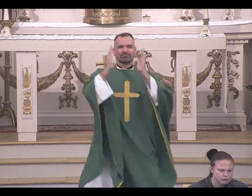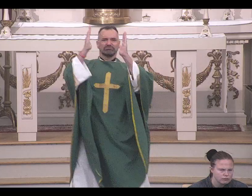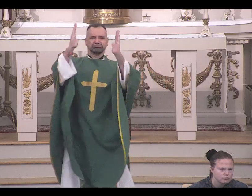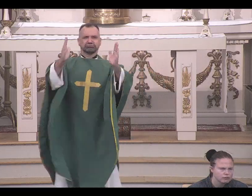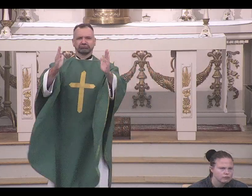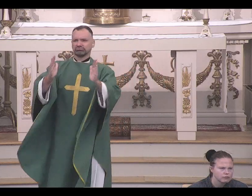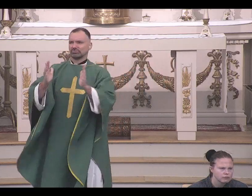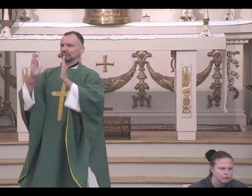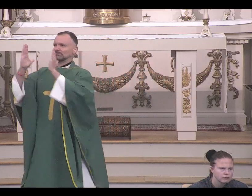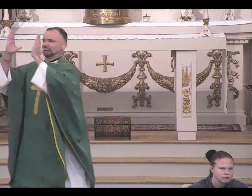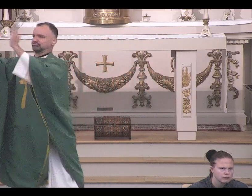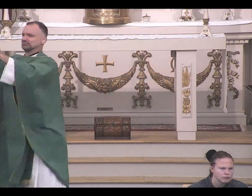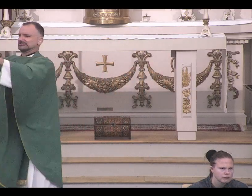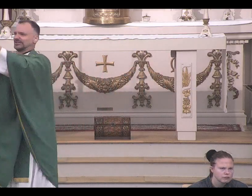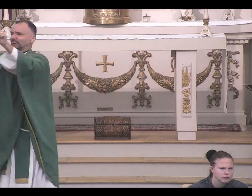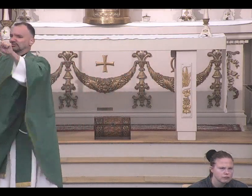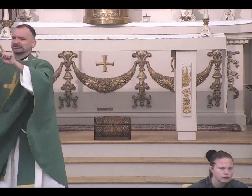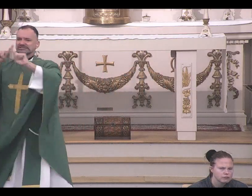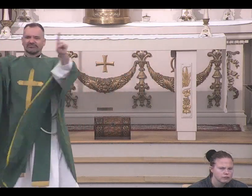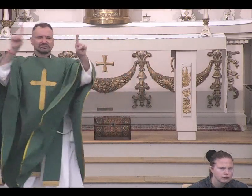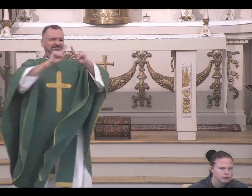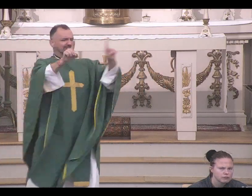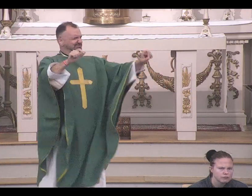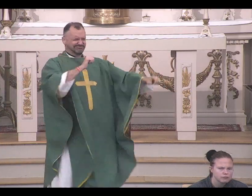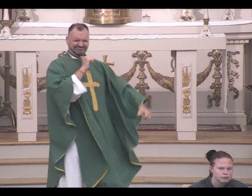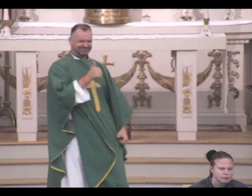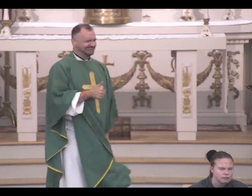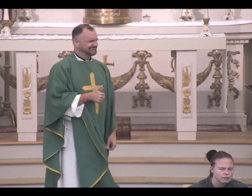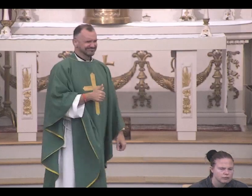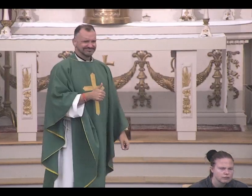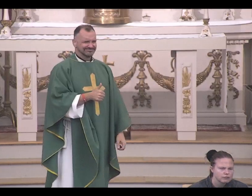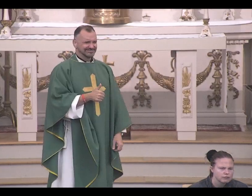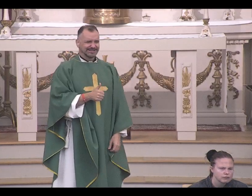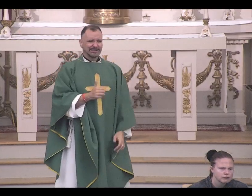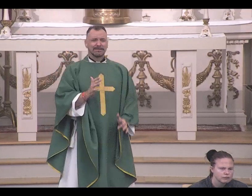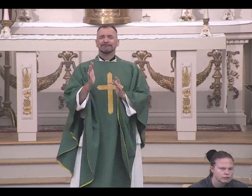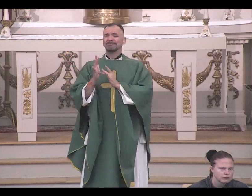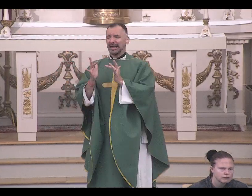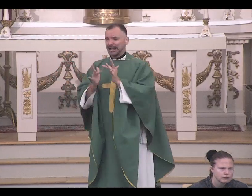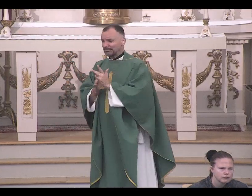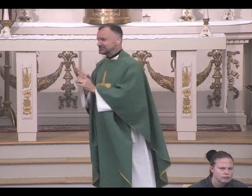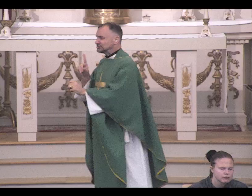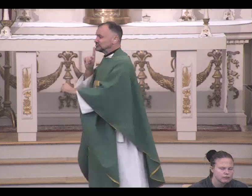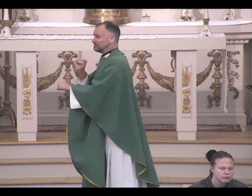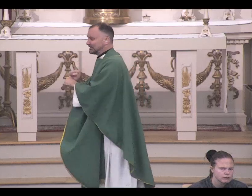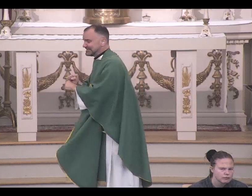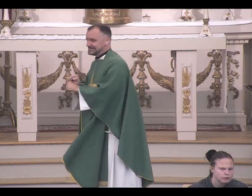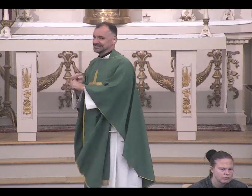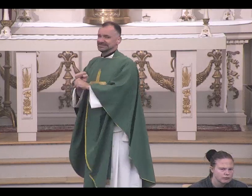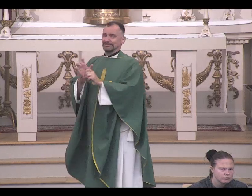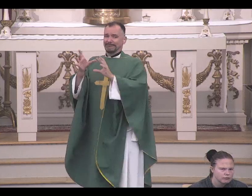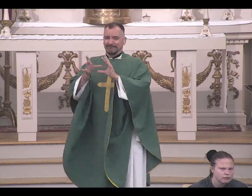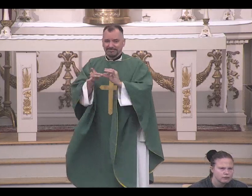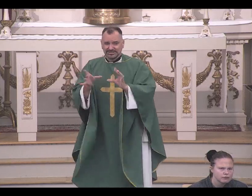It's not about this or that era, which may be different. The Bible is